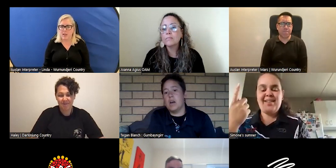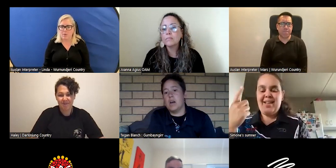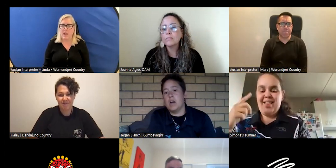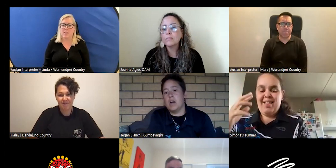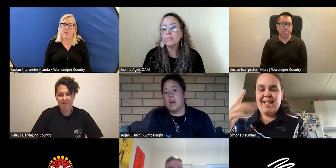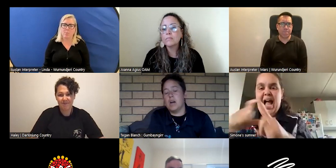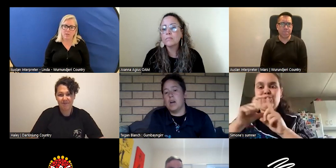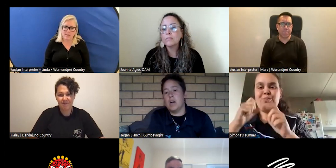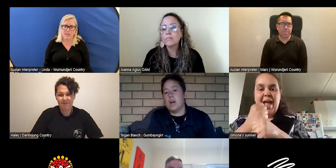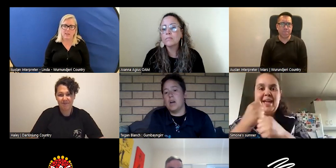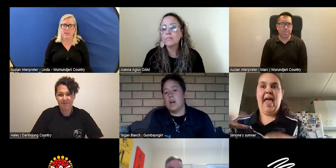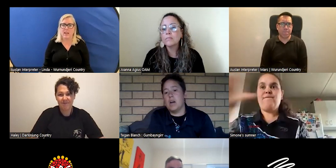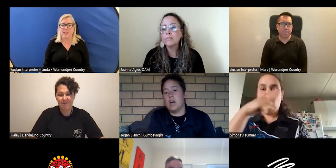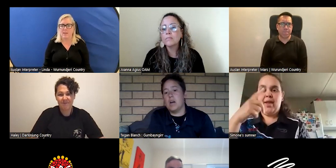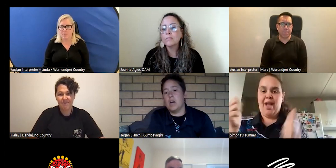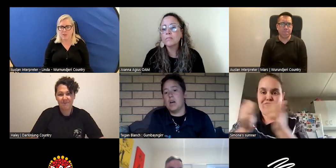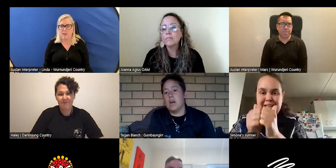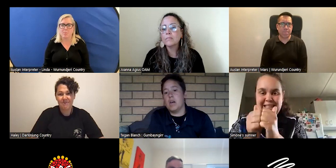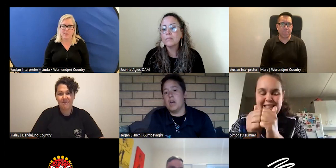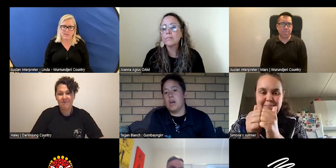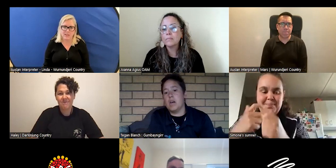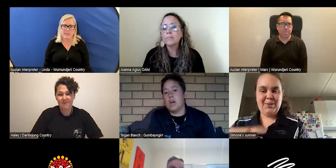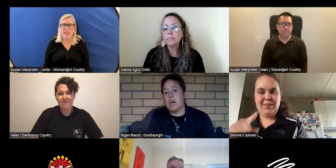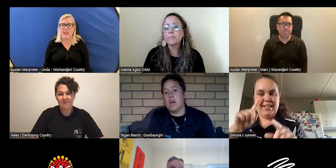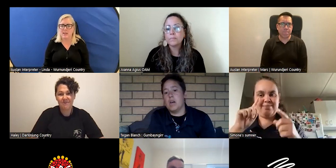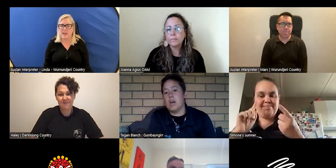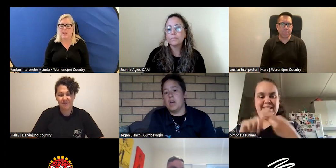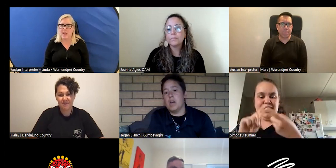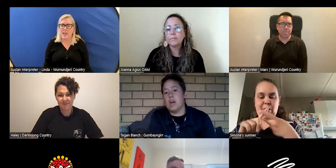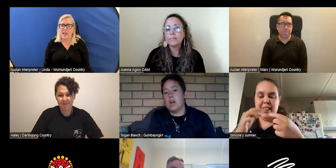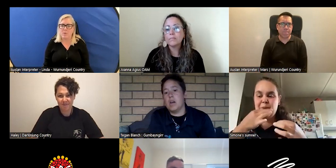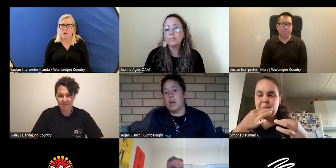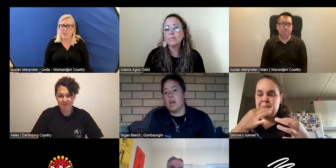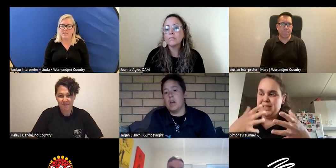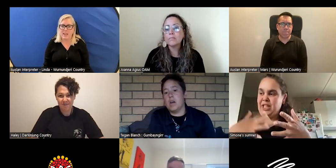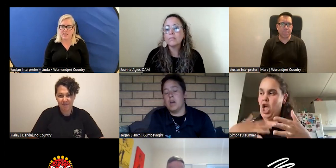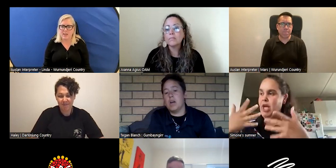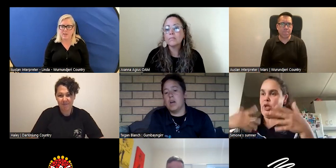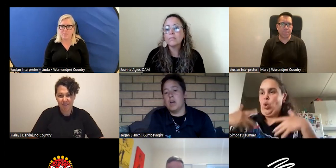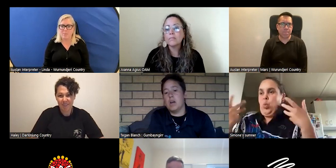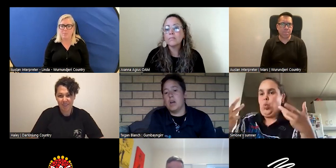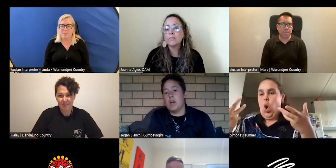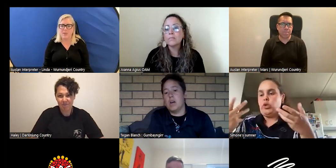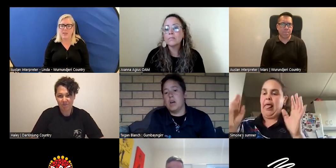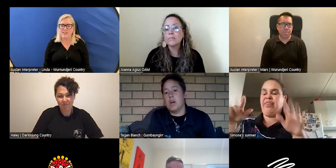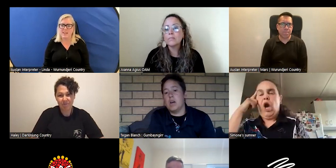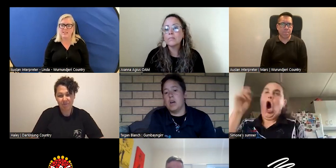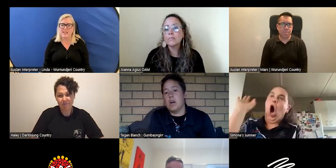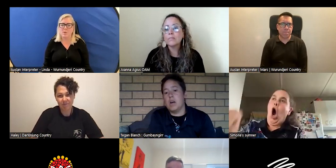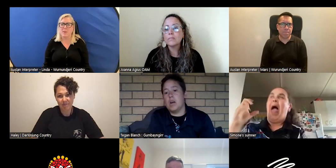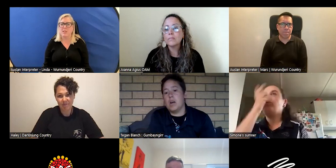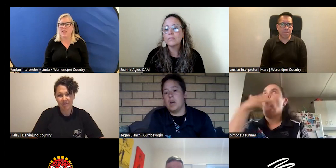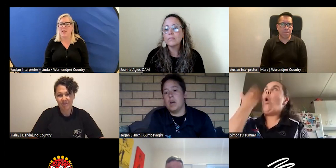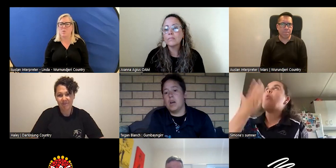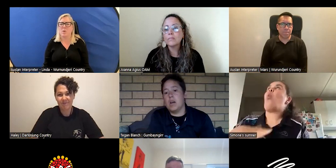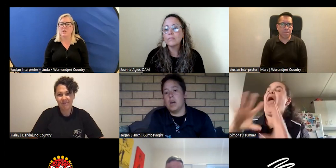to collaborate around policy and government and politics and work together. It's a